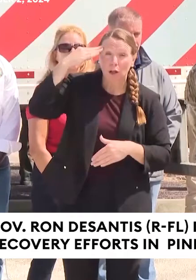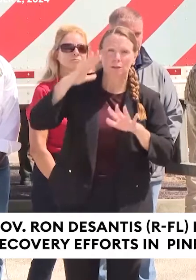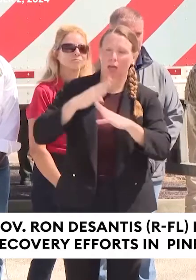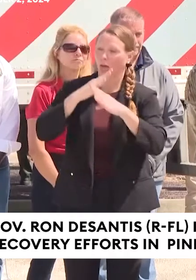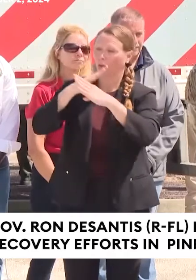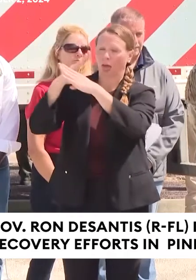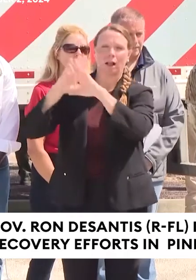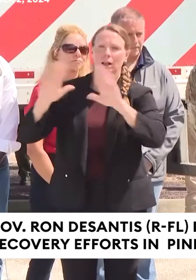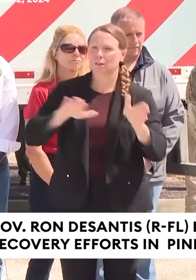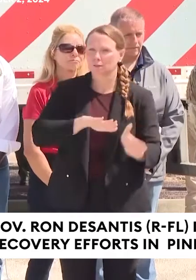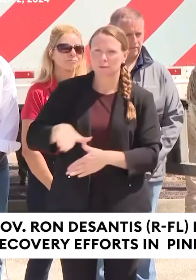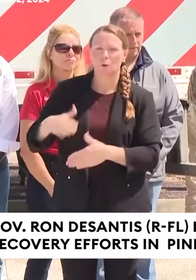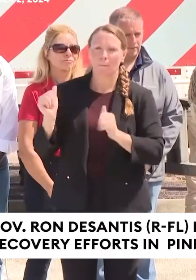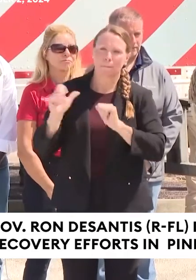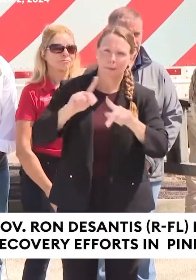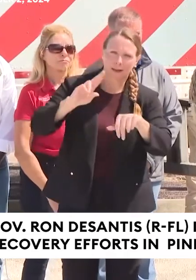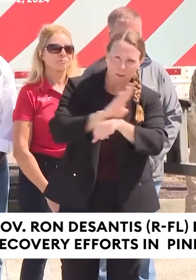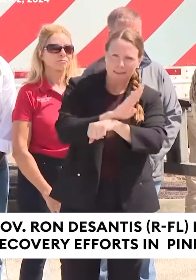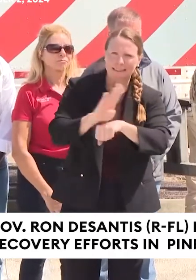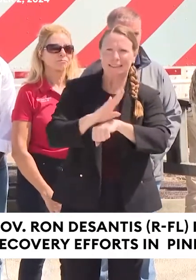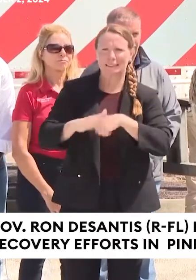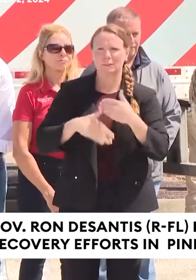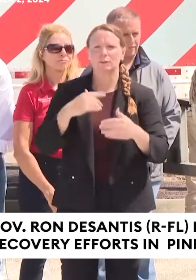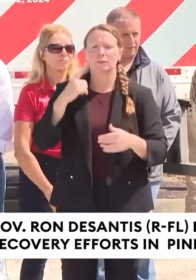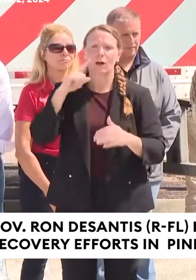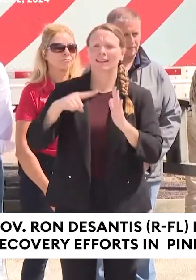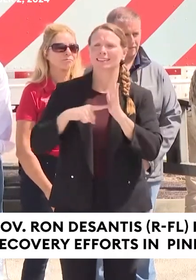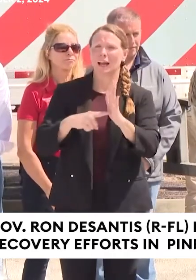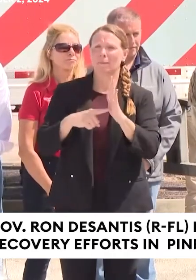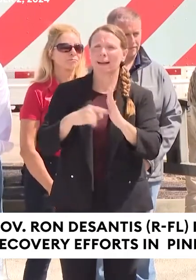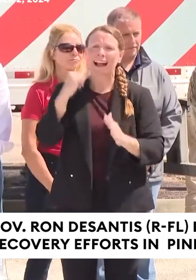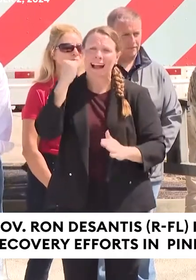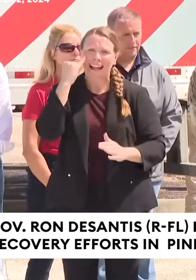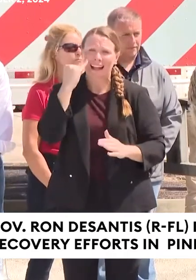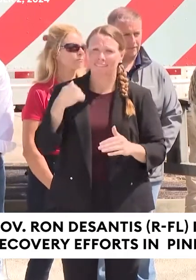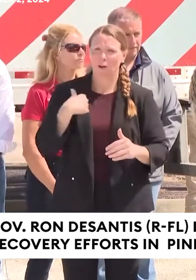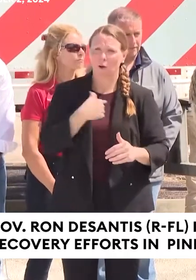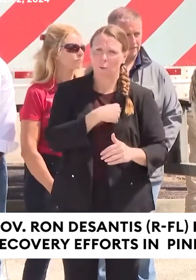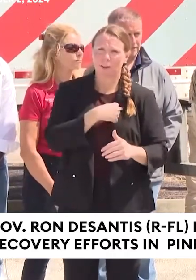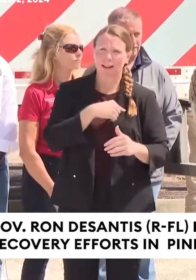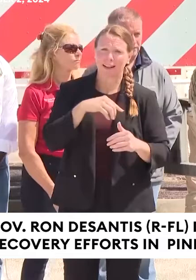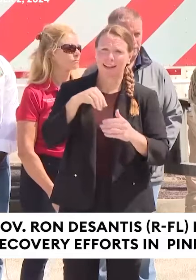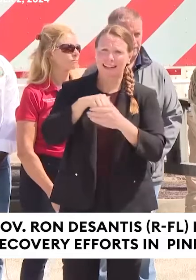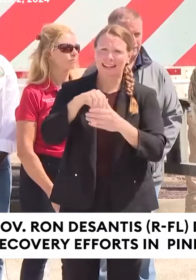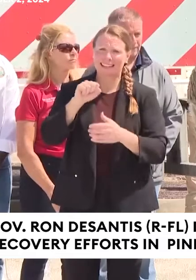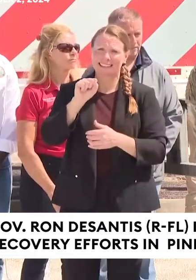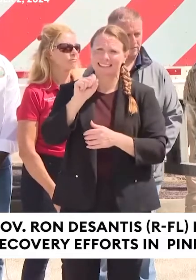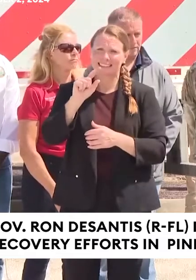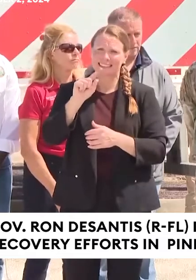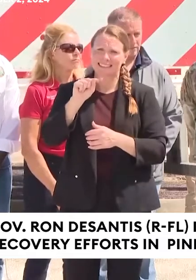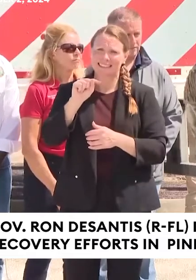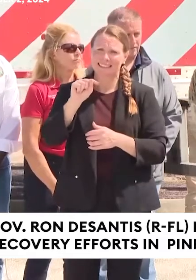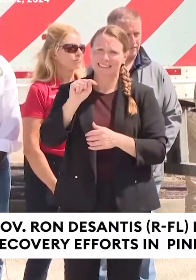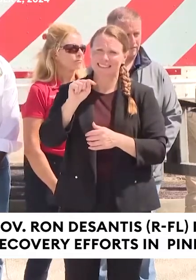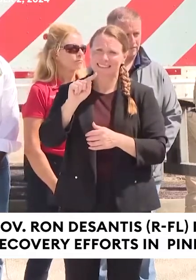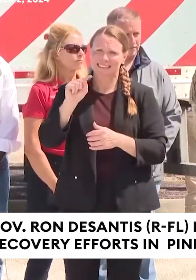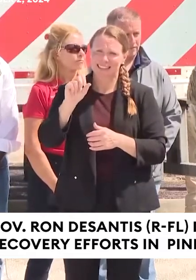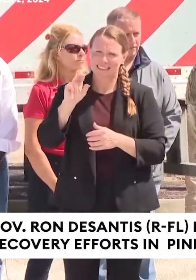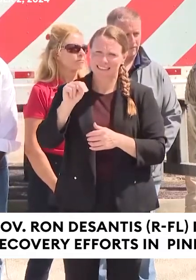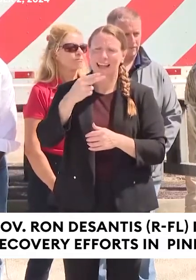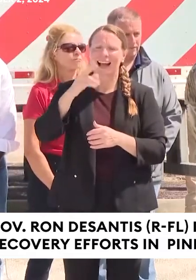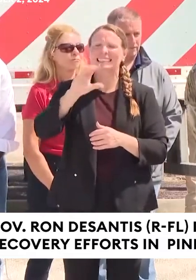back to business. So, for example, we were in Steinhatchee up in the Big Bend, relatively